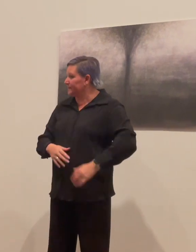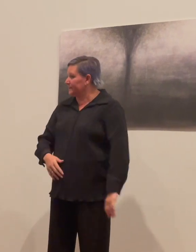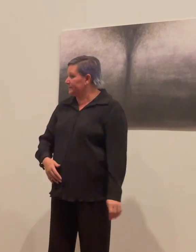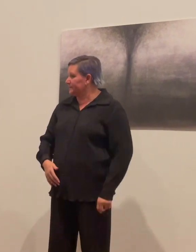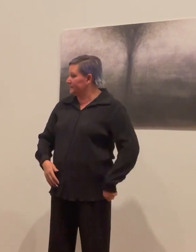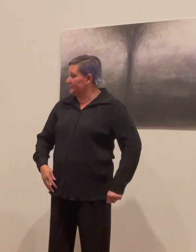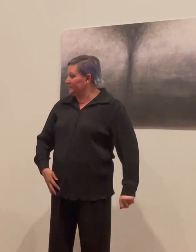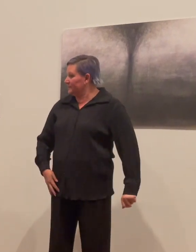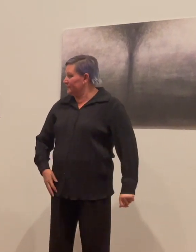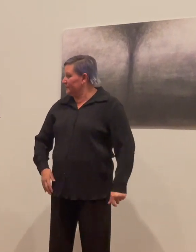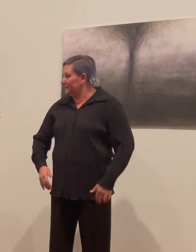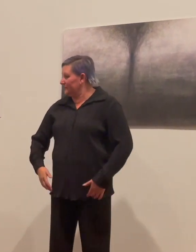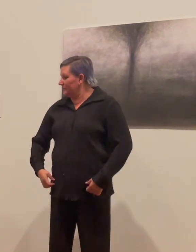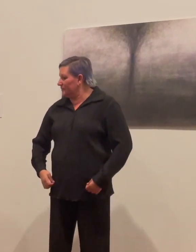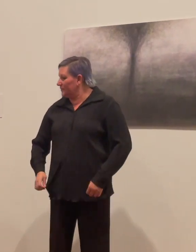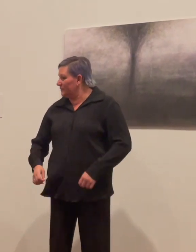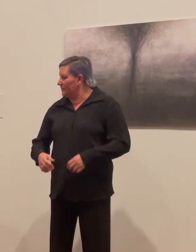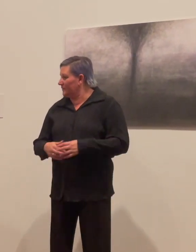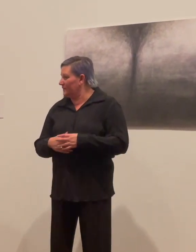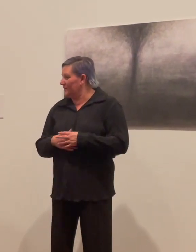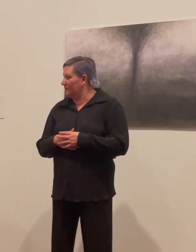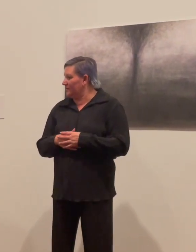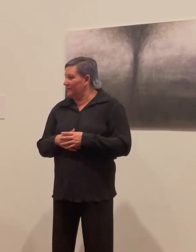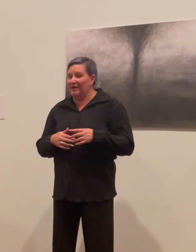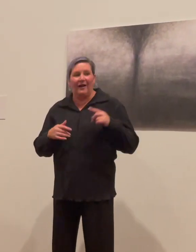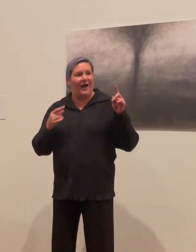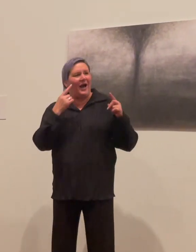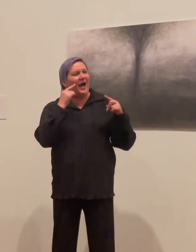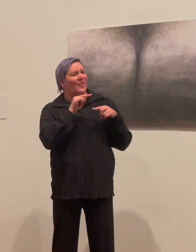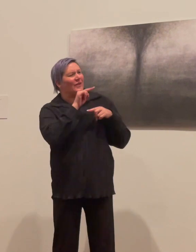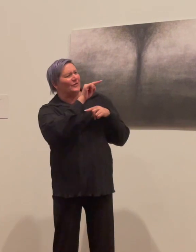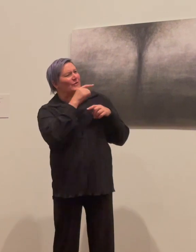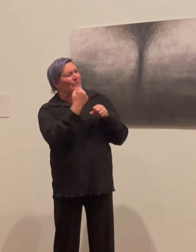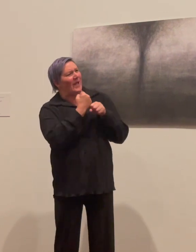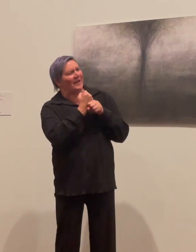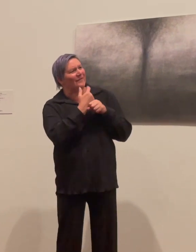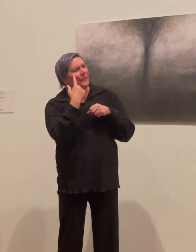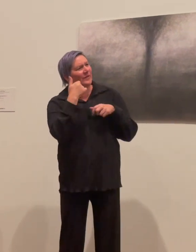I think we looked up you chose the colours for me, did you yourself?